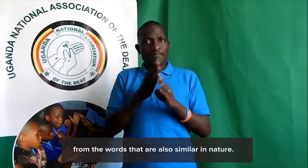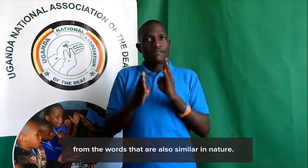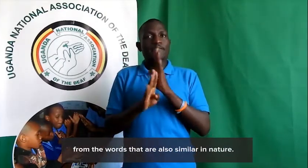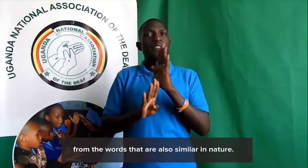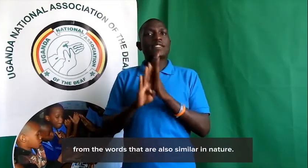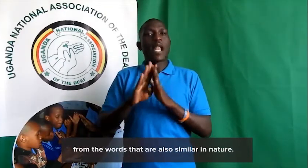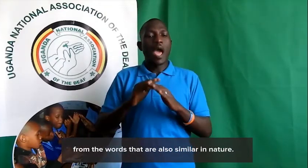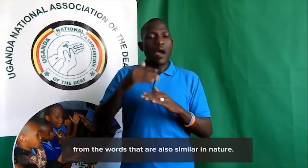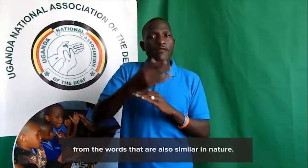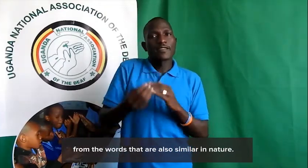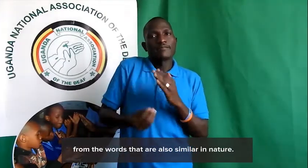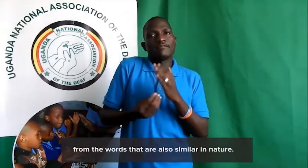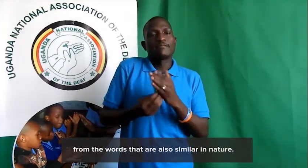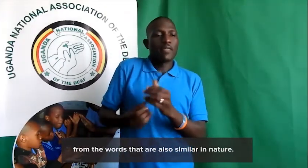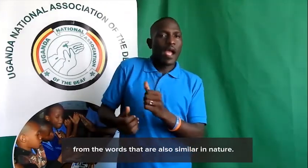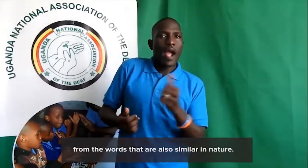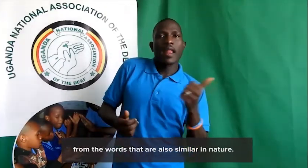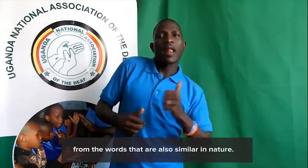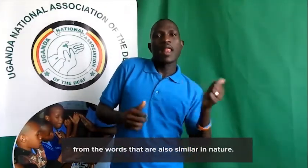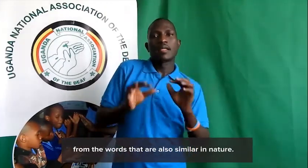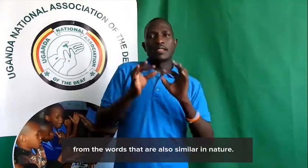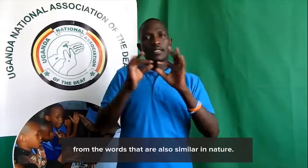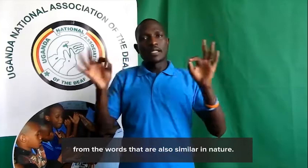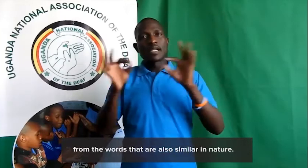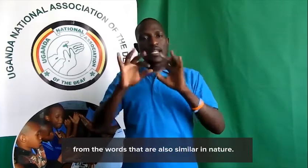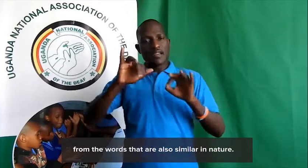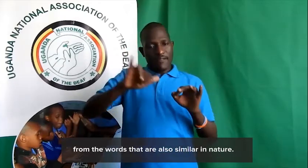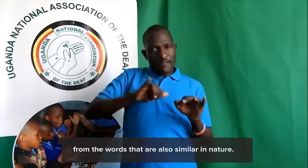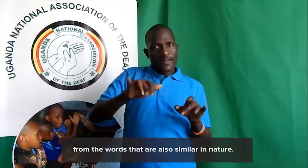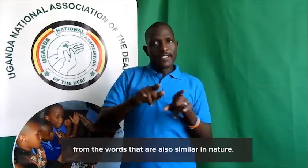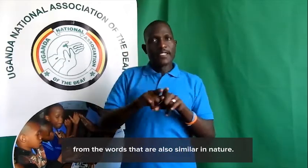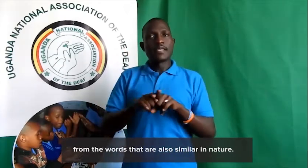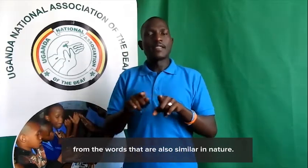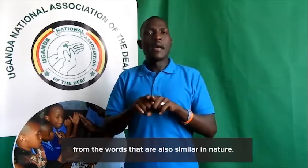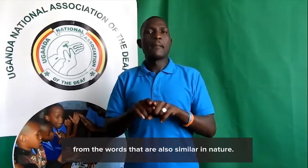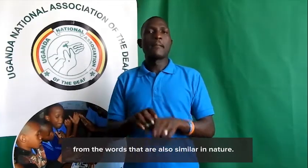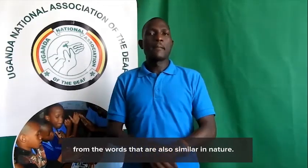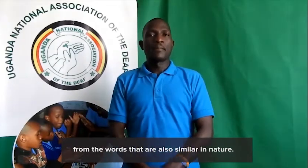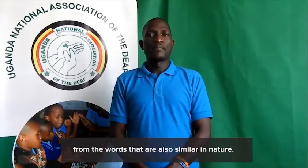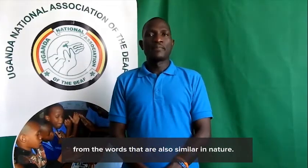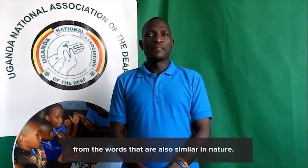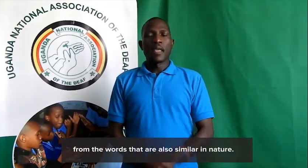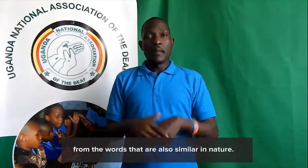utilizing the words, they actually construct sentences that are also similar in nature.